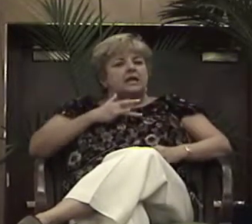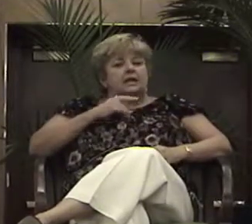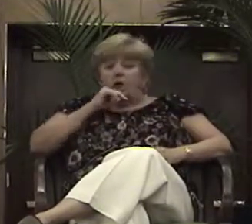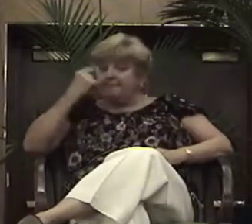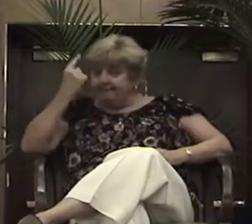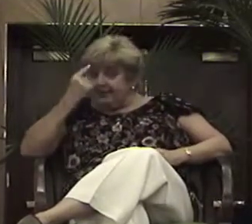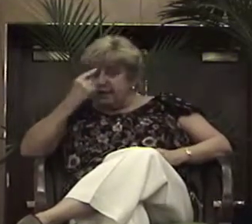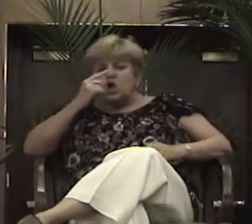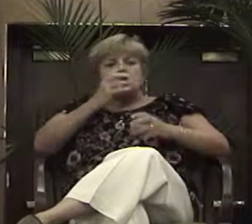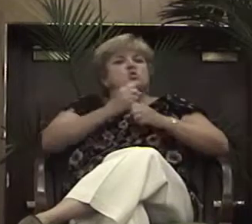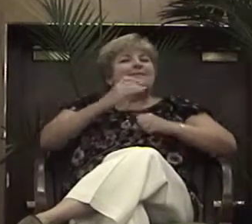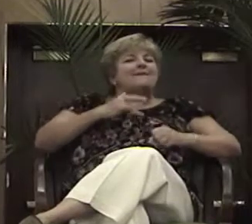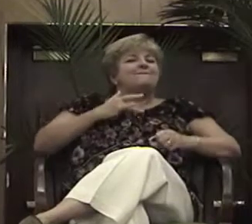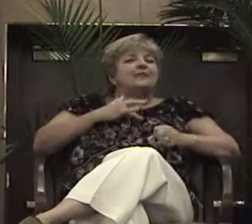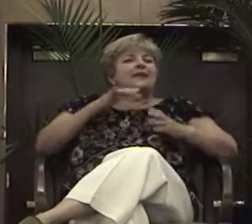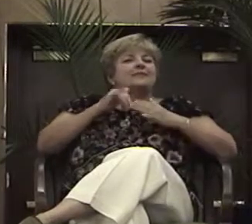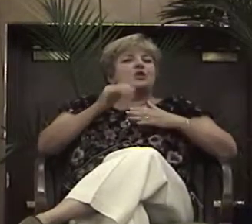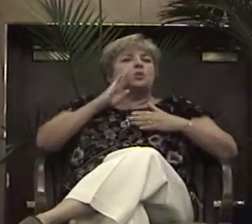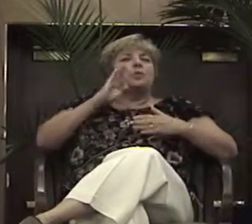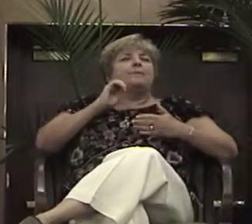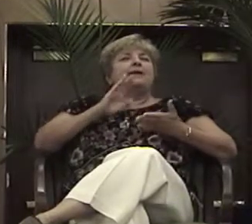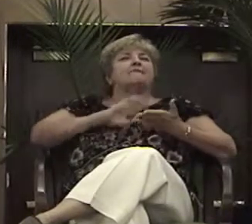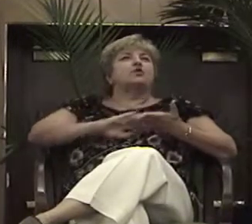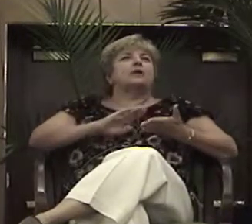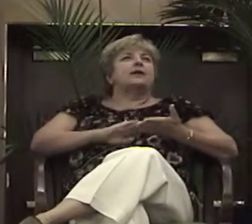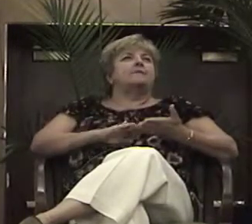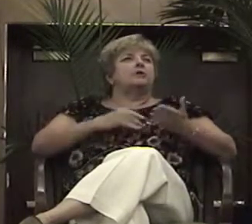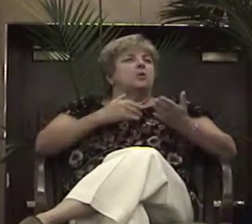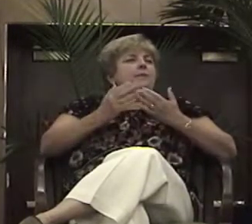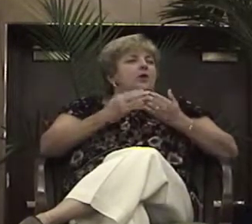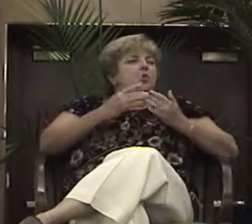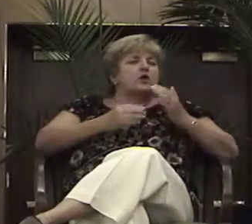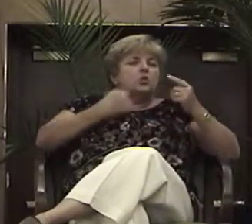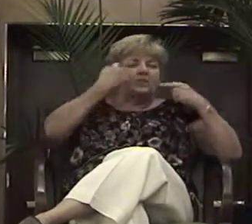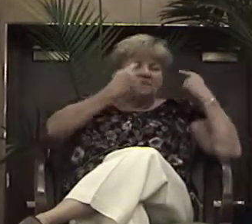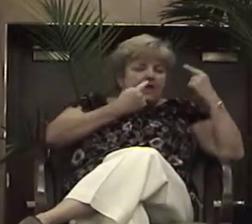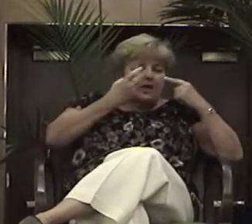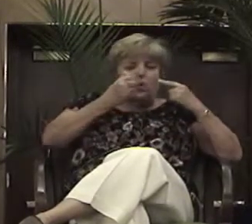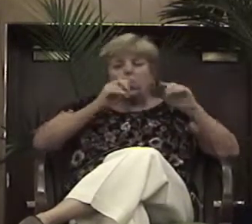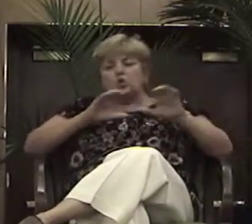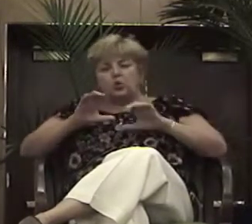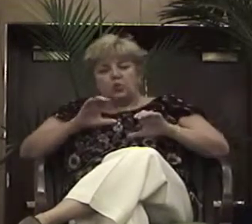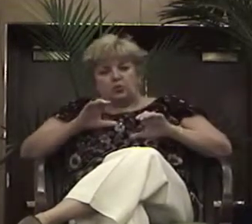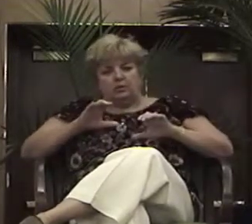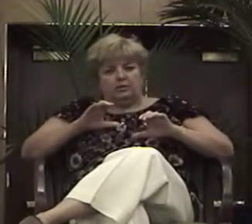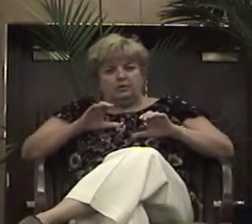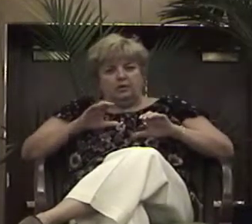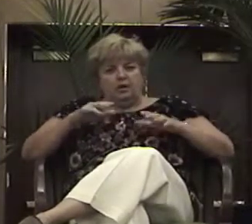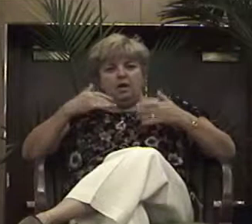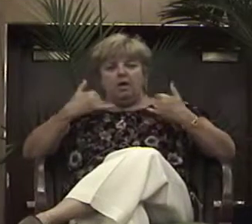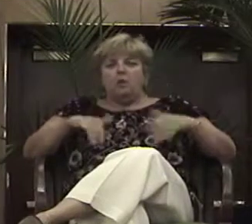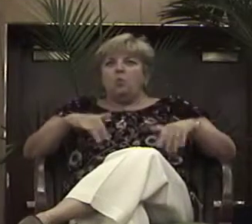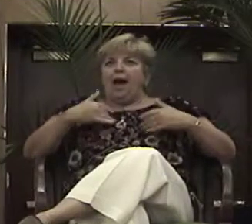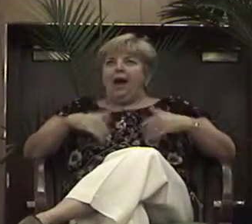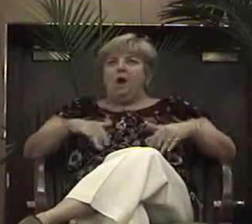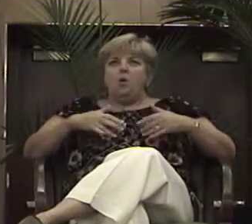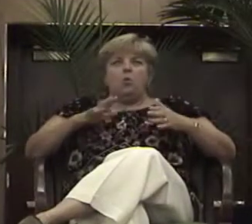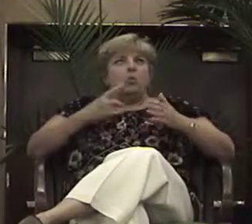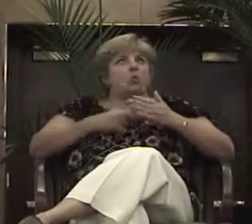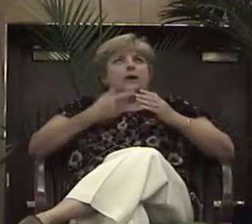you can be forgiven no matter what you have thought or done. Man, what a promise for a drunk. What a promise for a